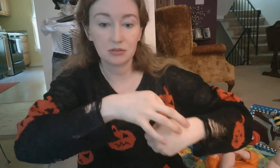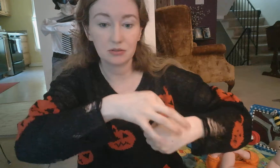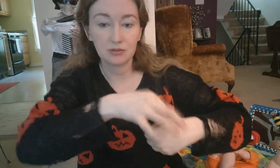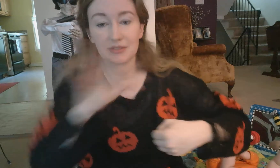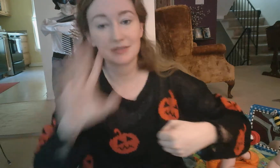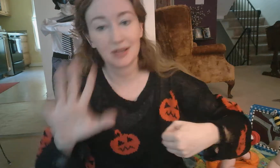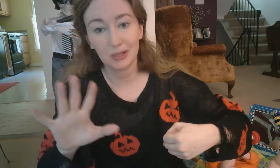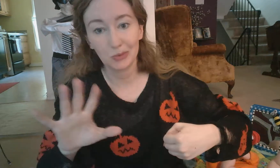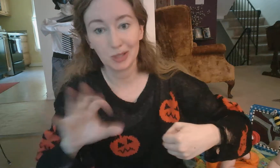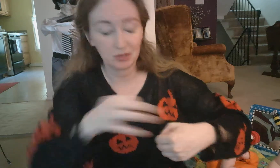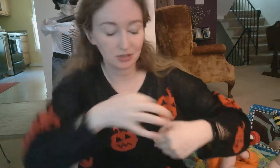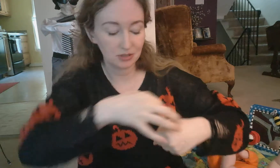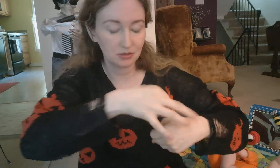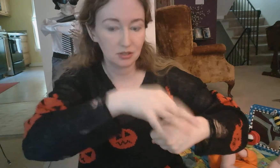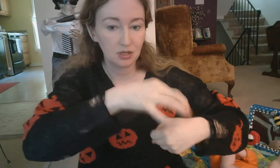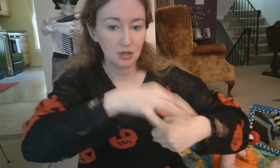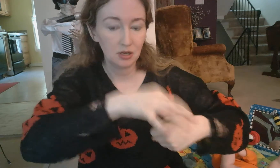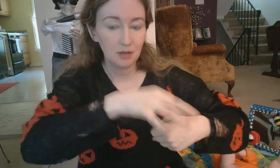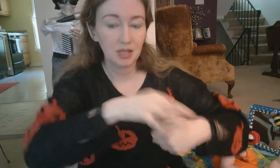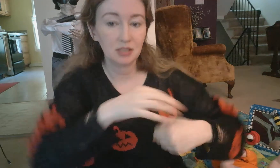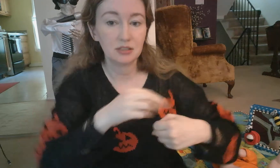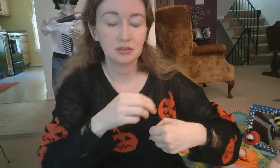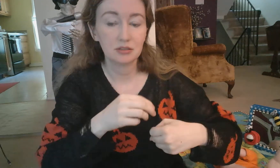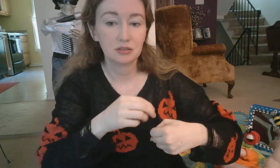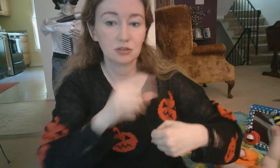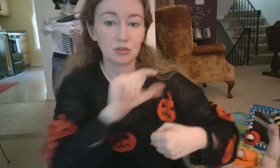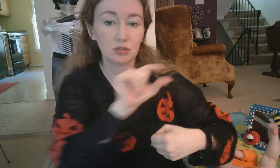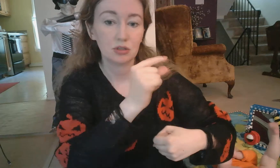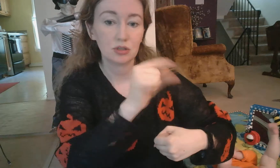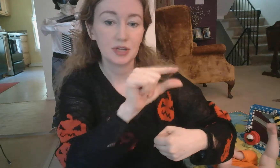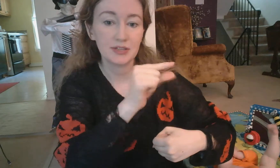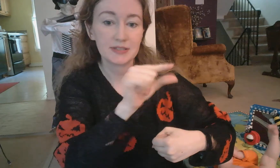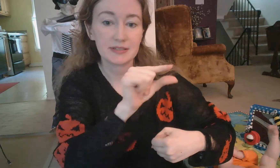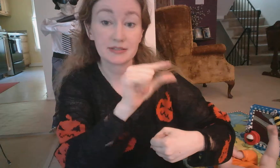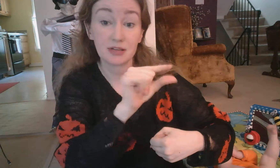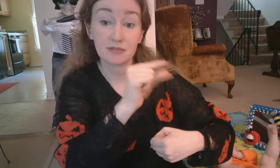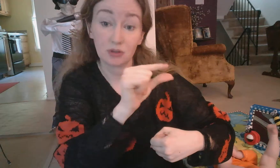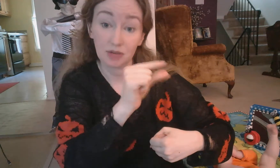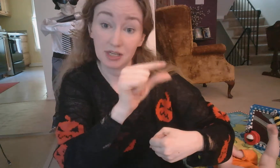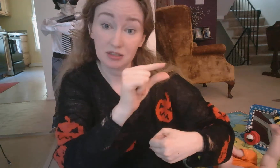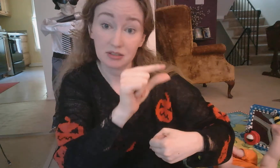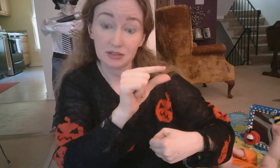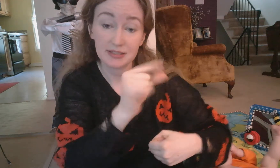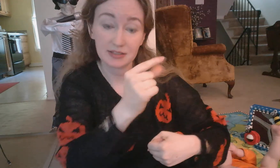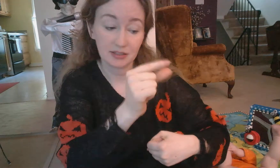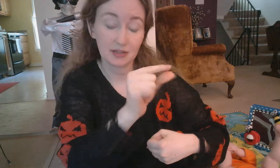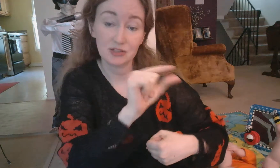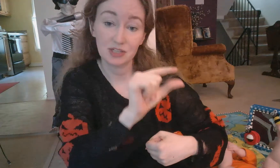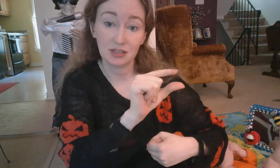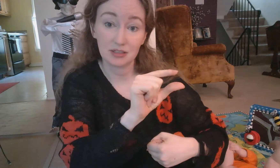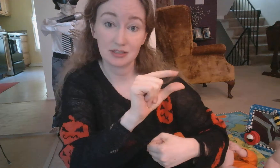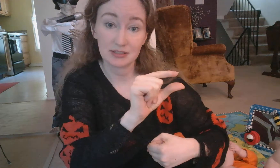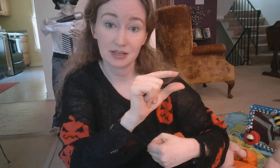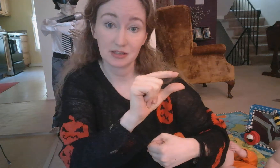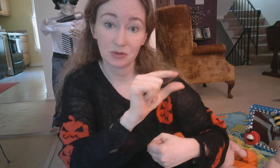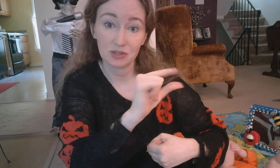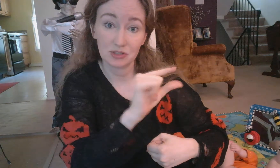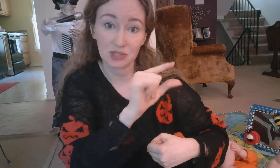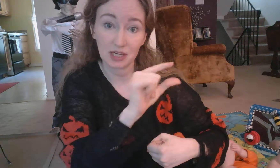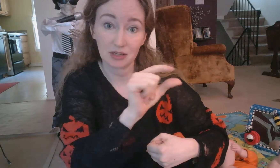do, this is not Halloween, but you can do melon, and then this is a sign for grain. It's letter G in sign language, and you shake it